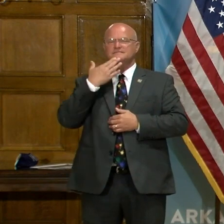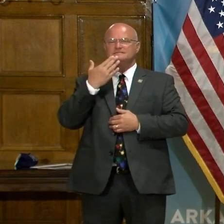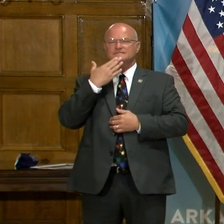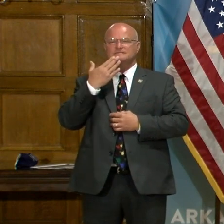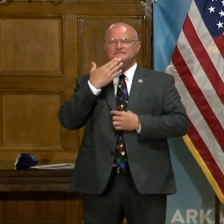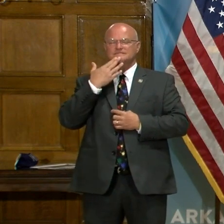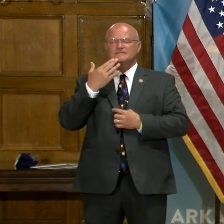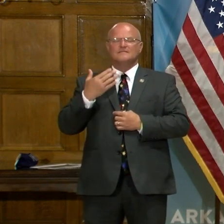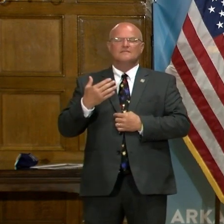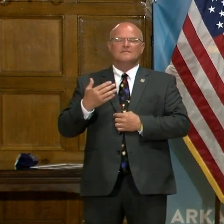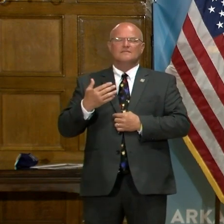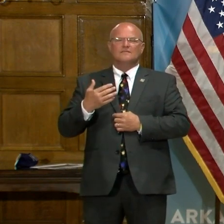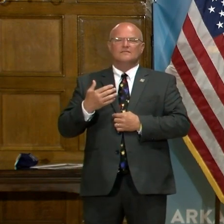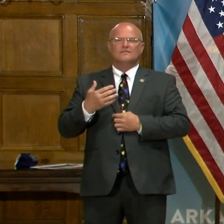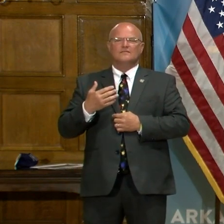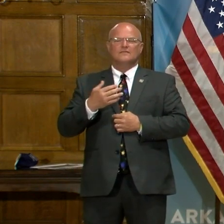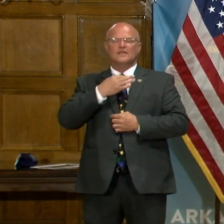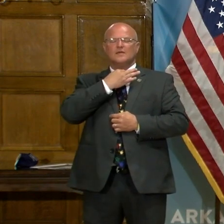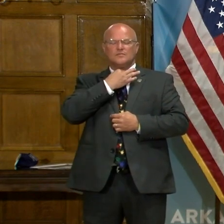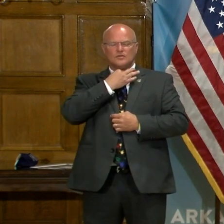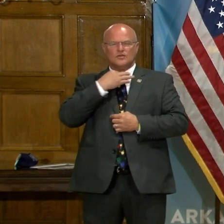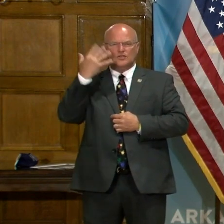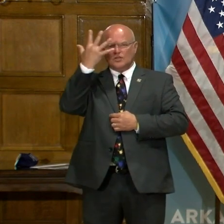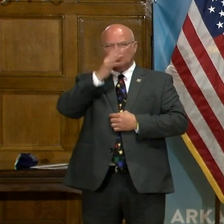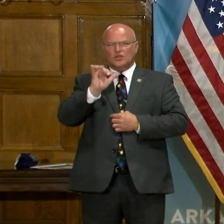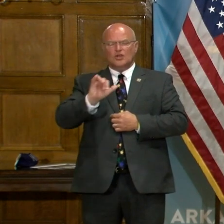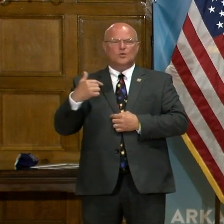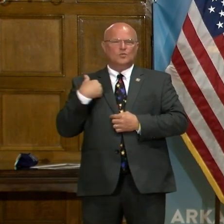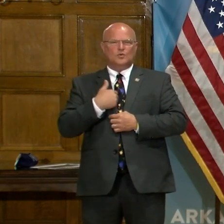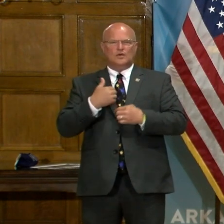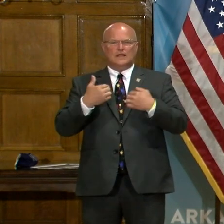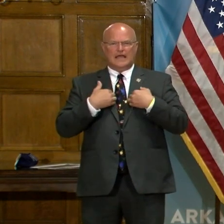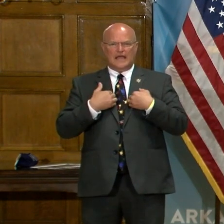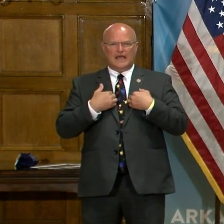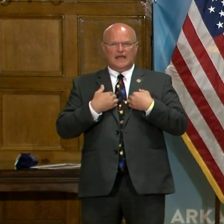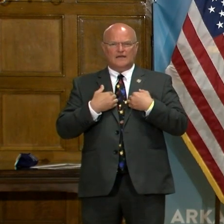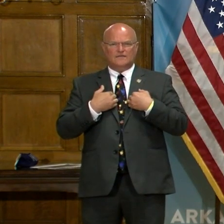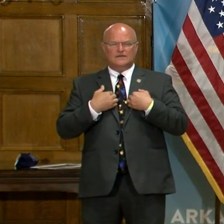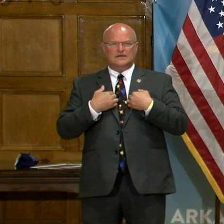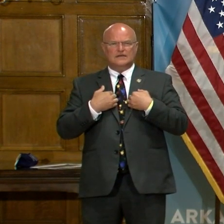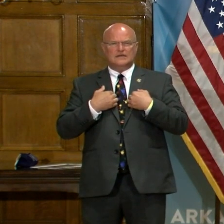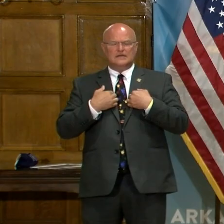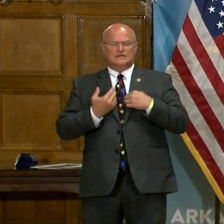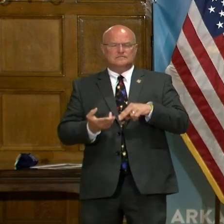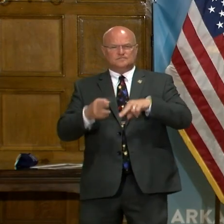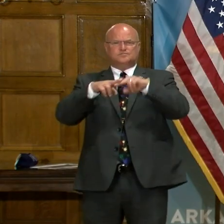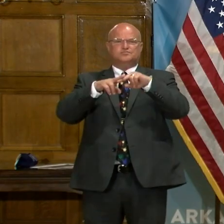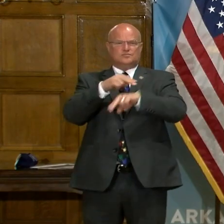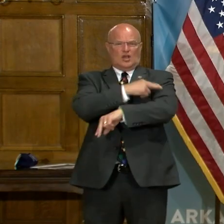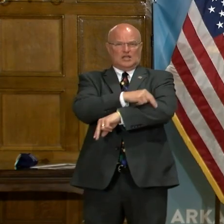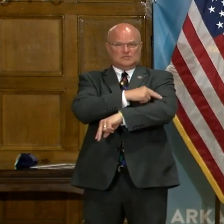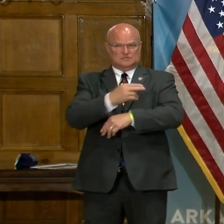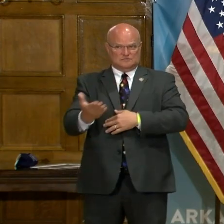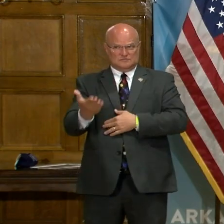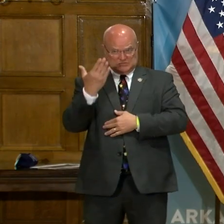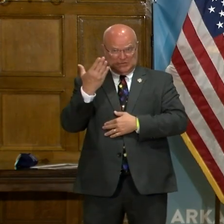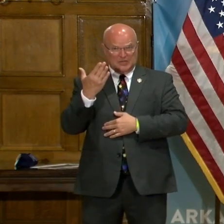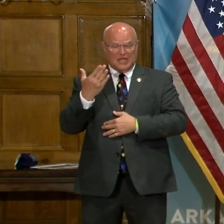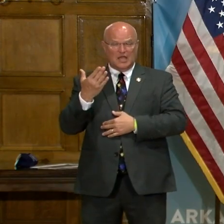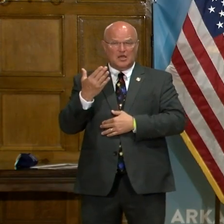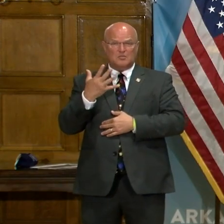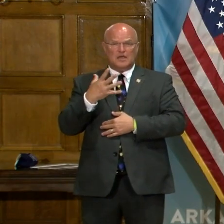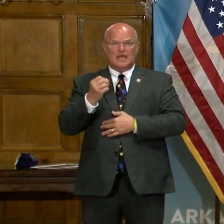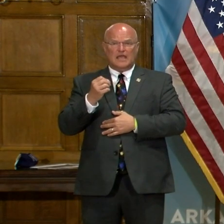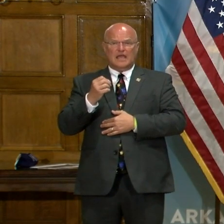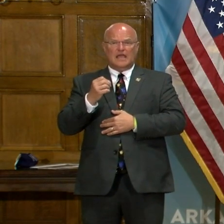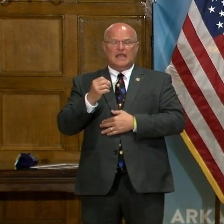that. Thank you. Curious, it looks like we're going to have a rush of hospitalization cases coming now